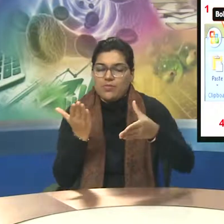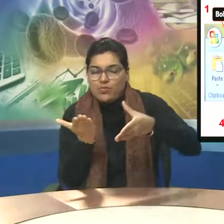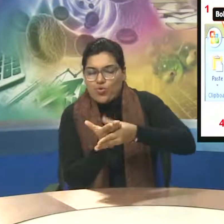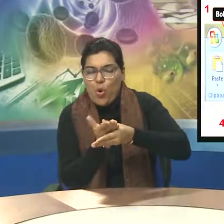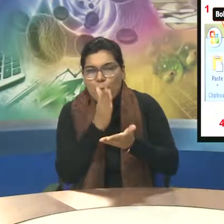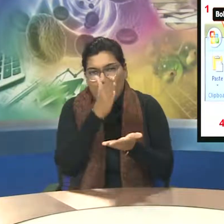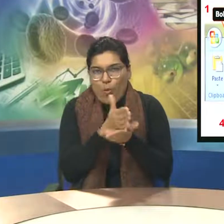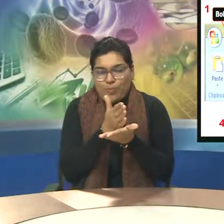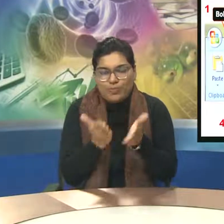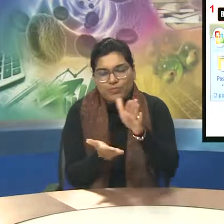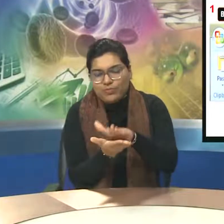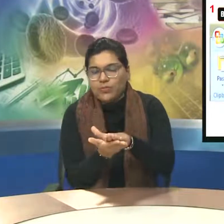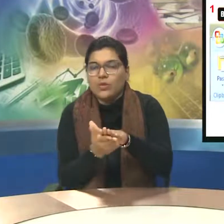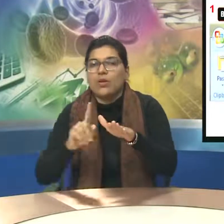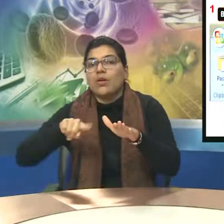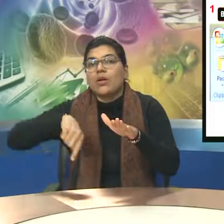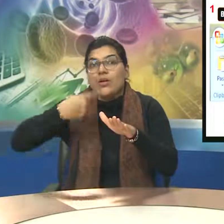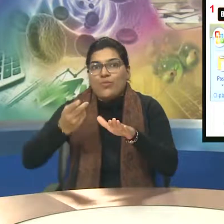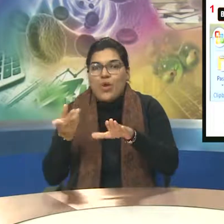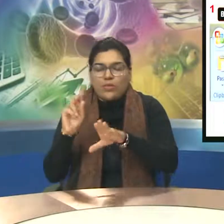find some line